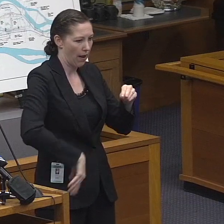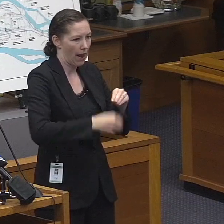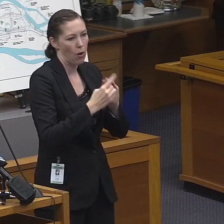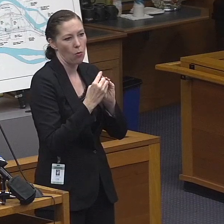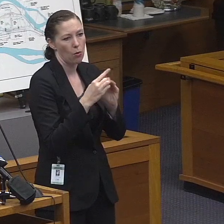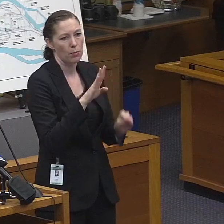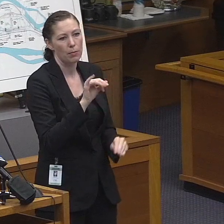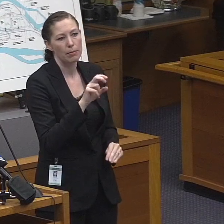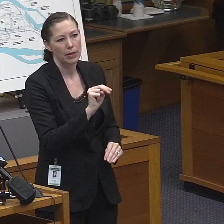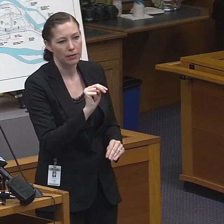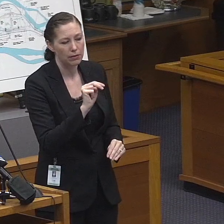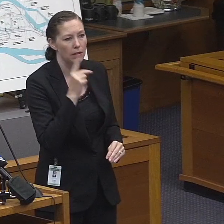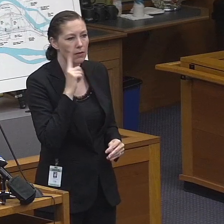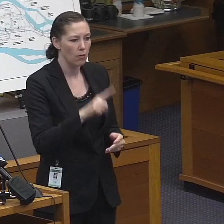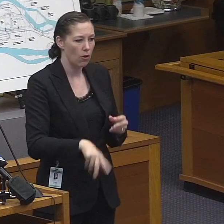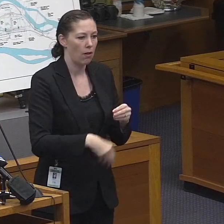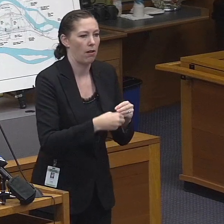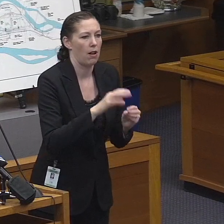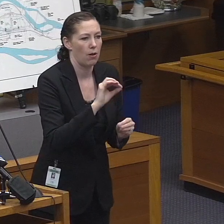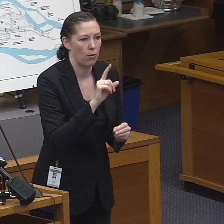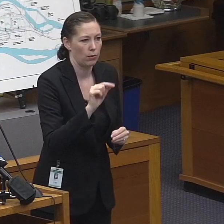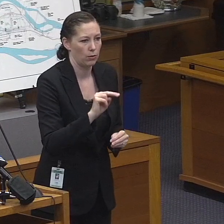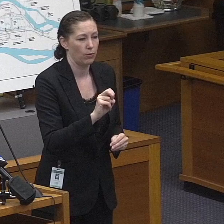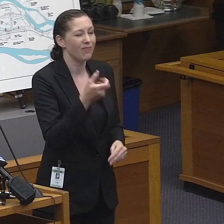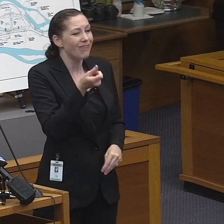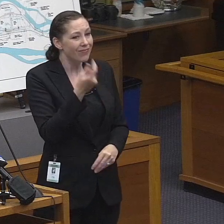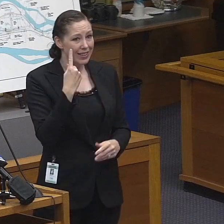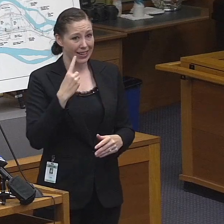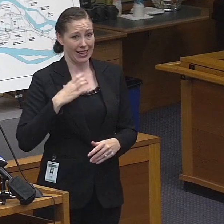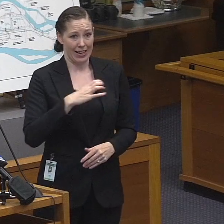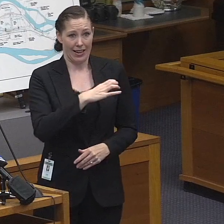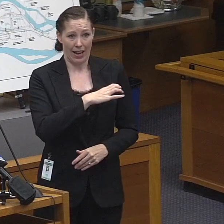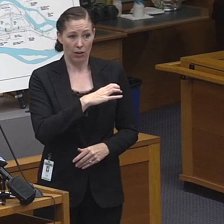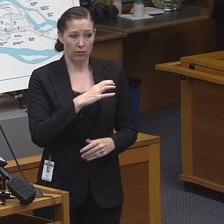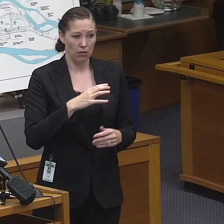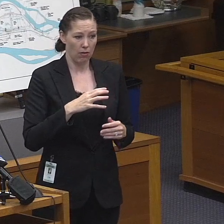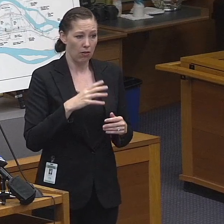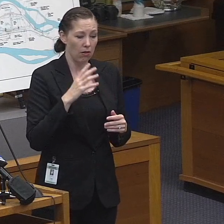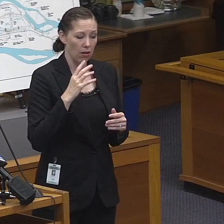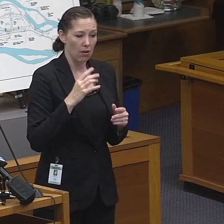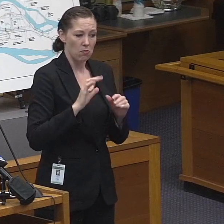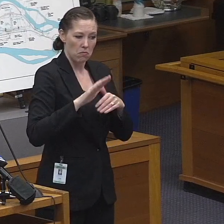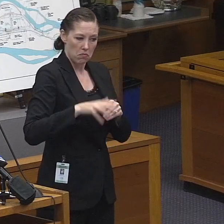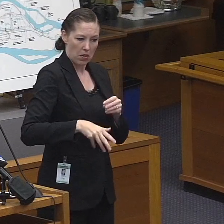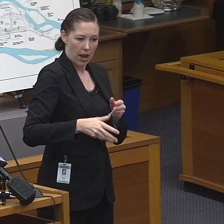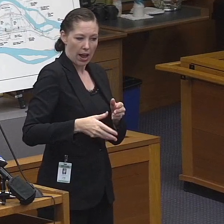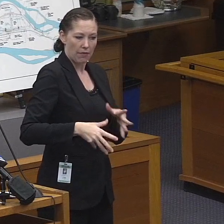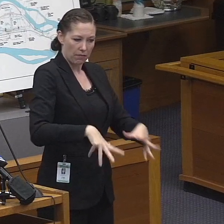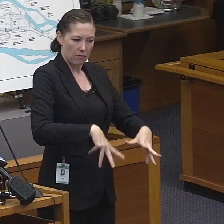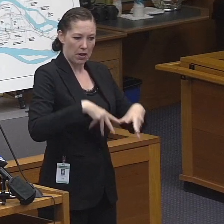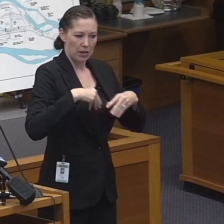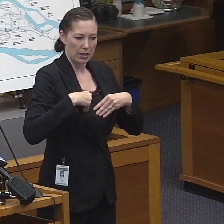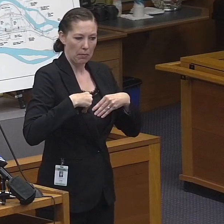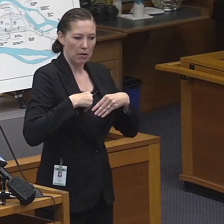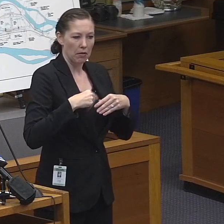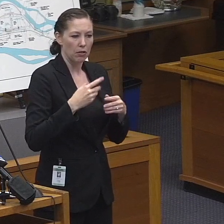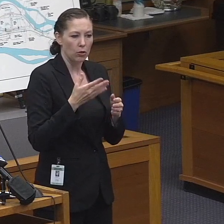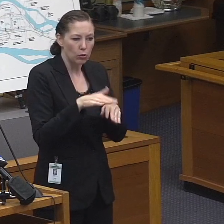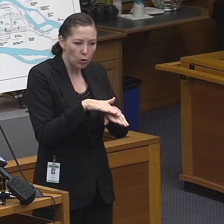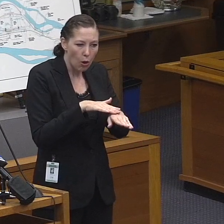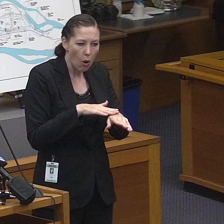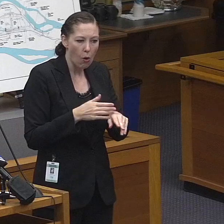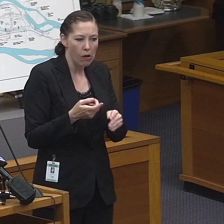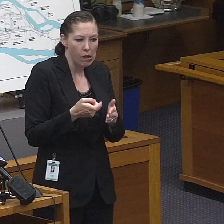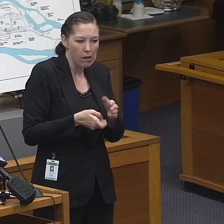that the council has adopted small and steady rate increases over the past 10 years, so